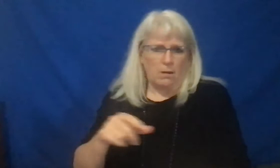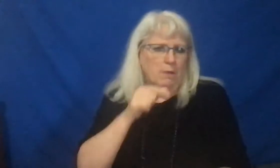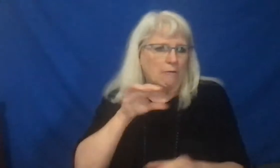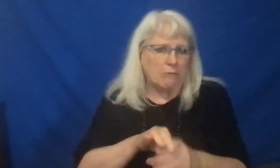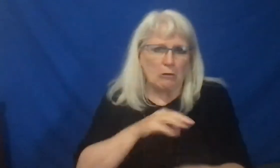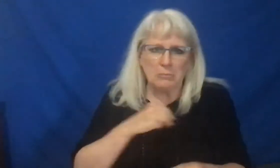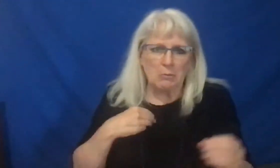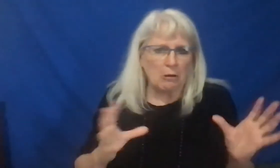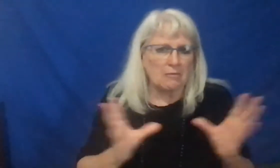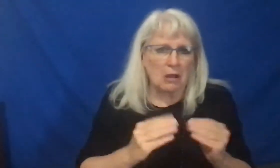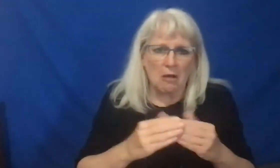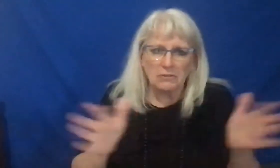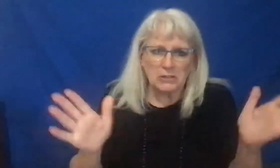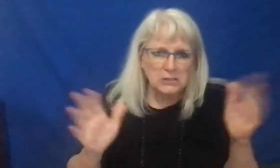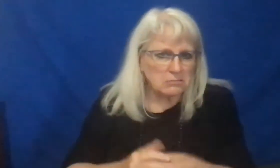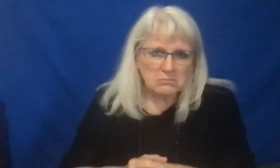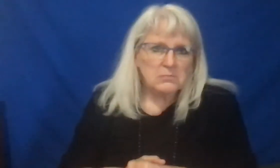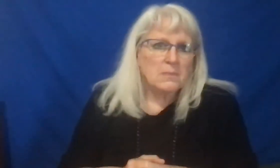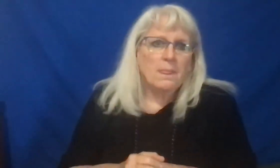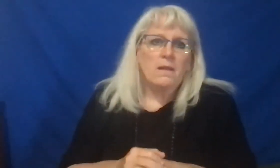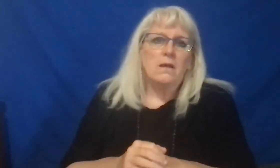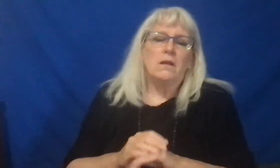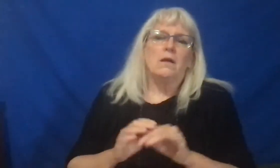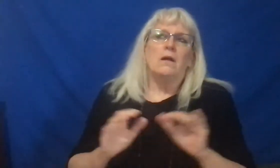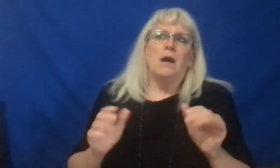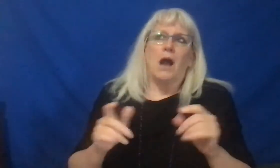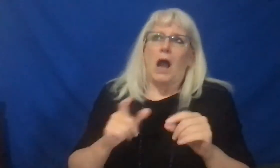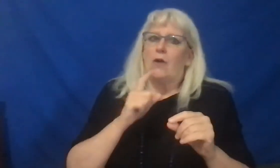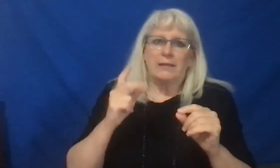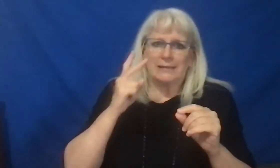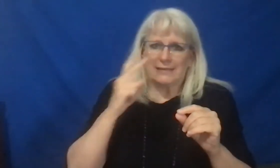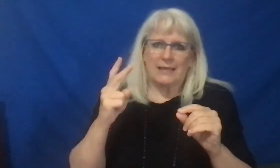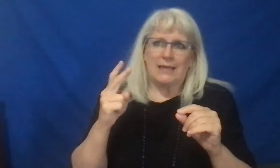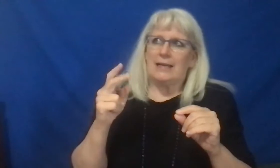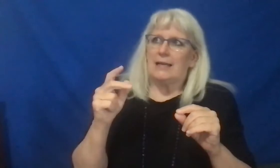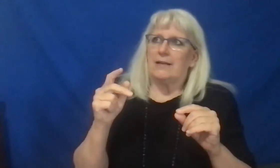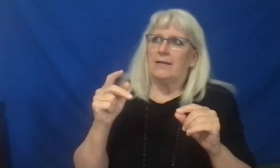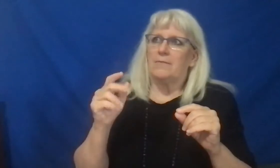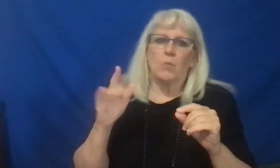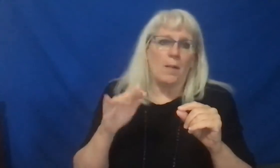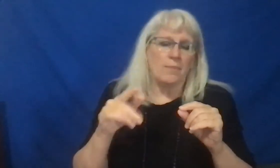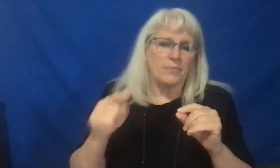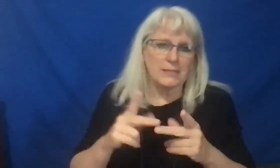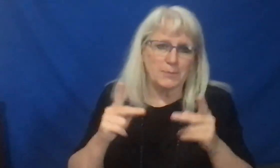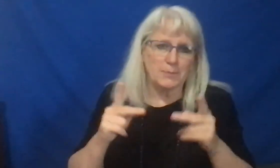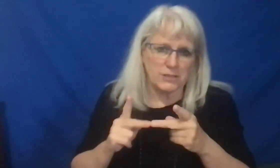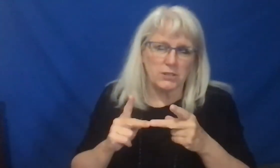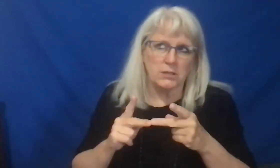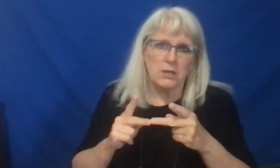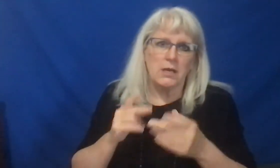conference. I really see this position in concept 10 as part of concept 11.